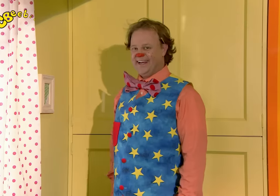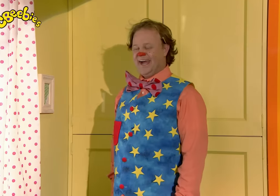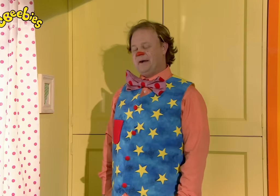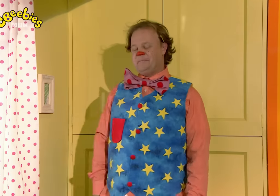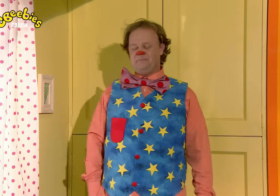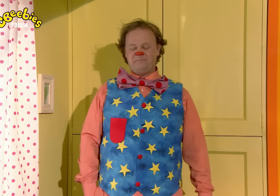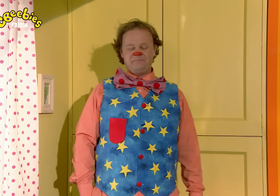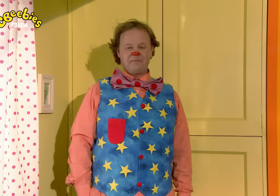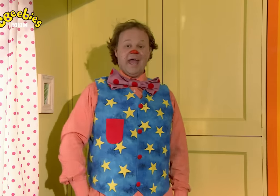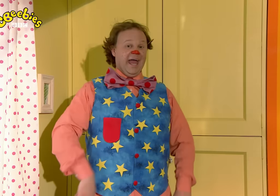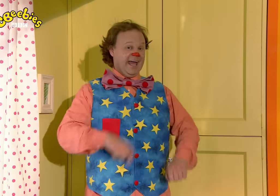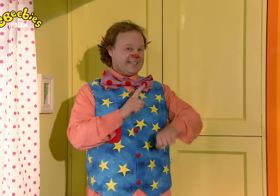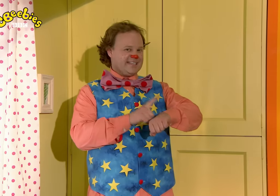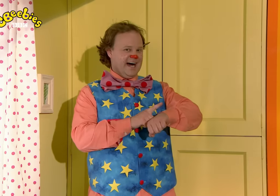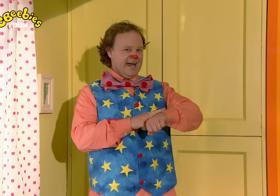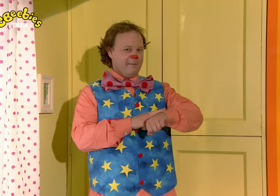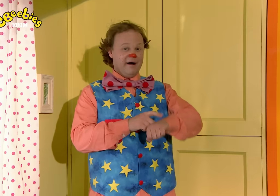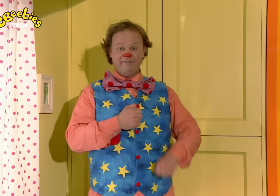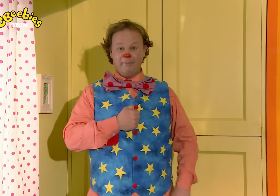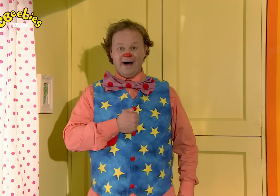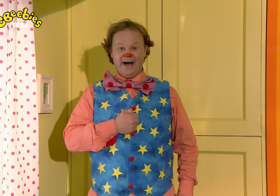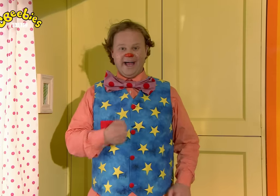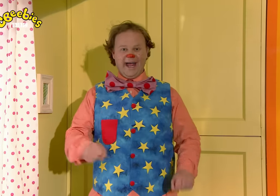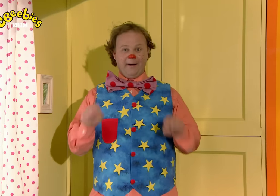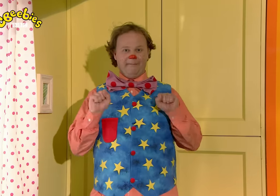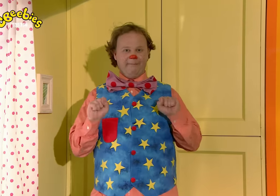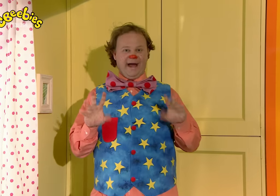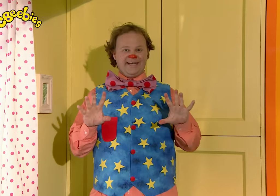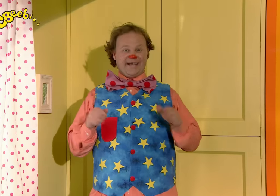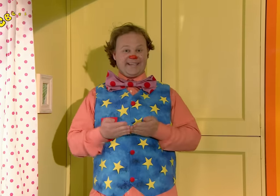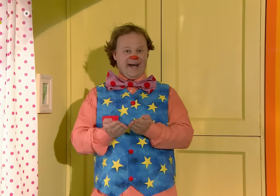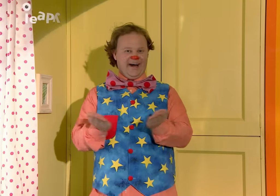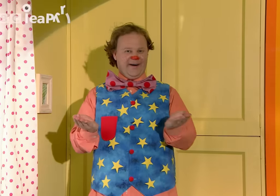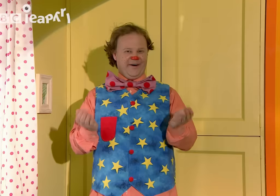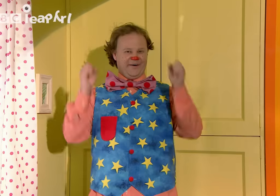doing? It's time for my magic show.